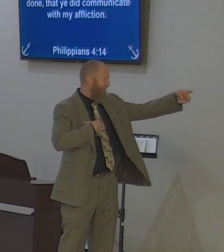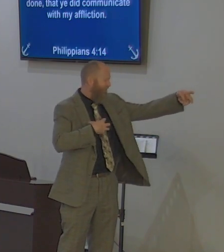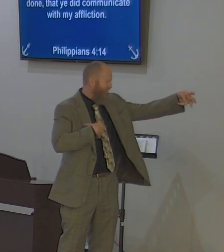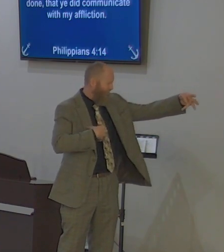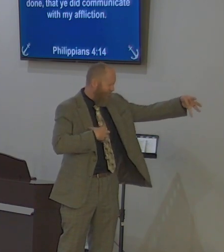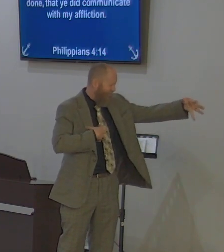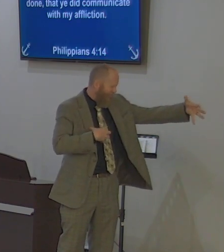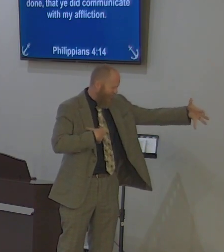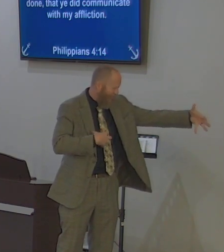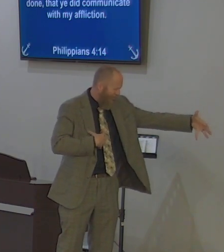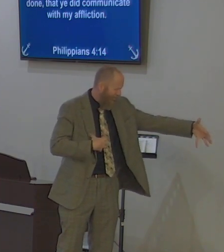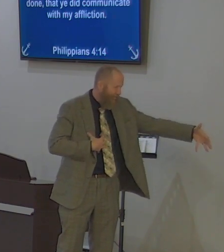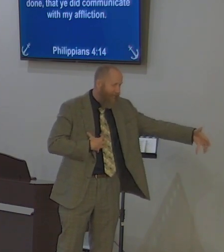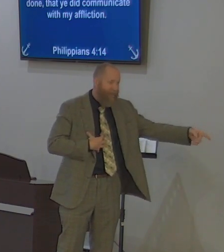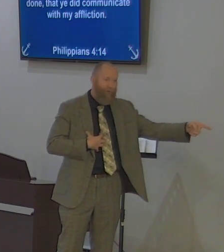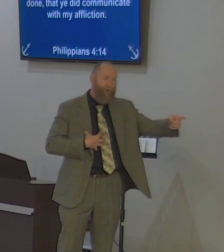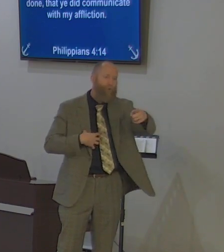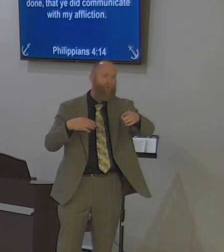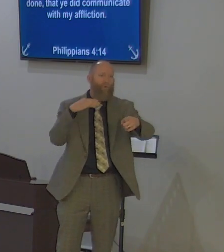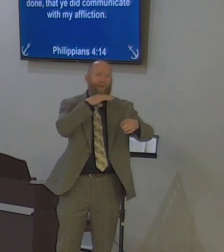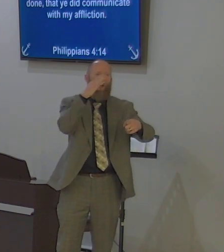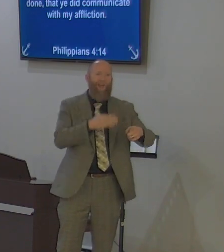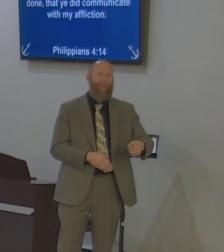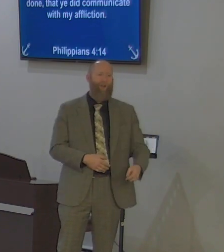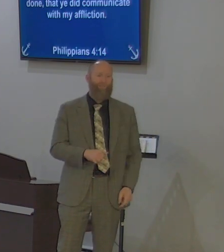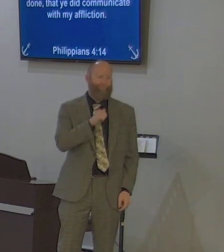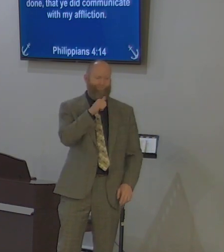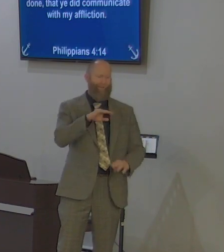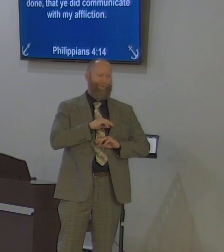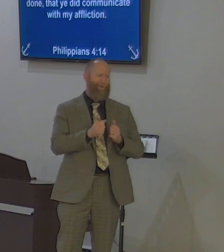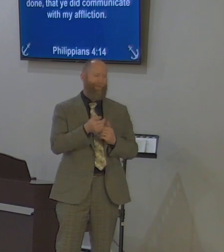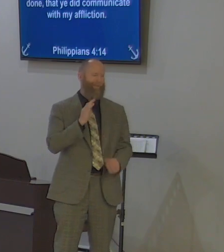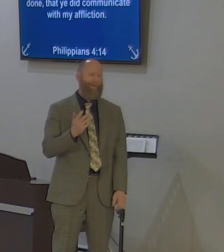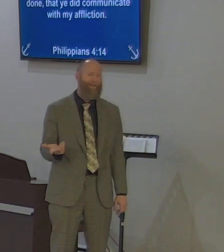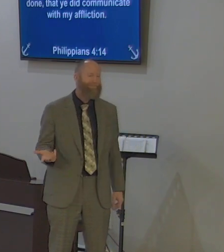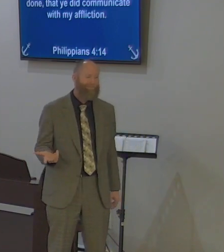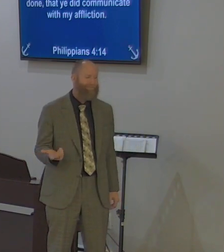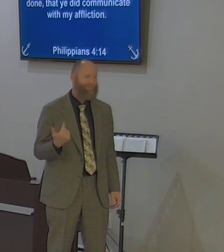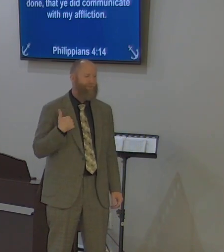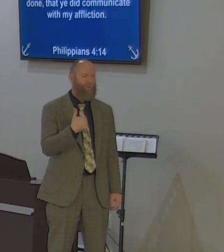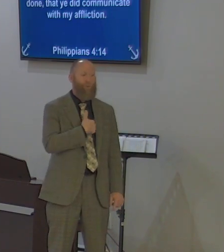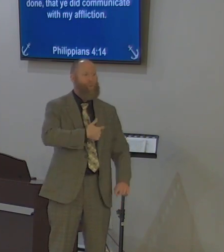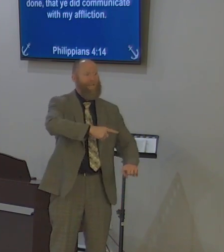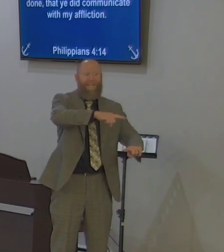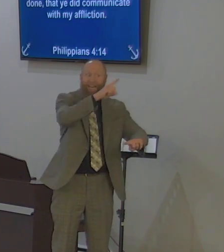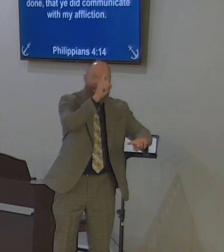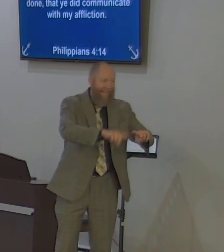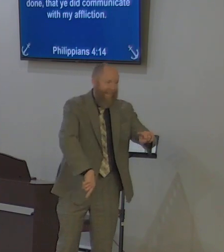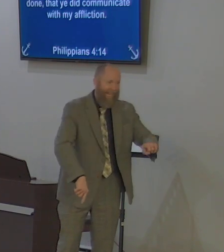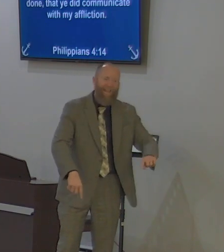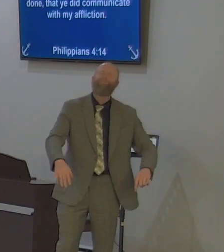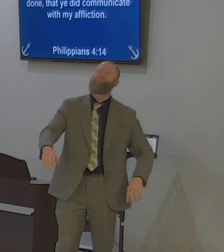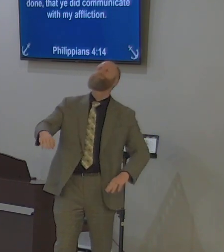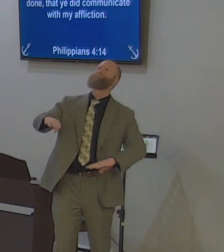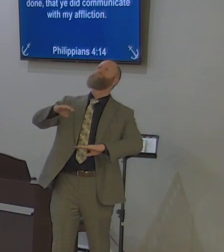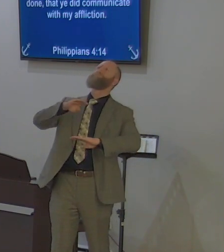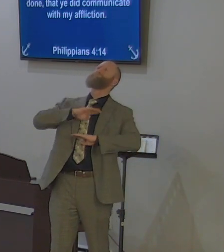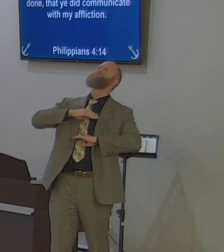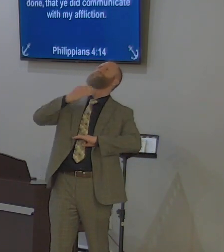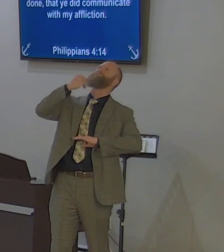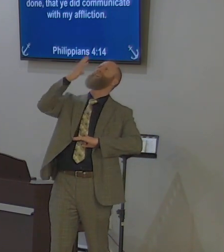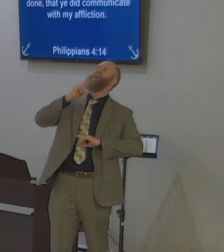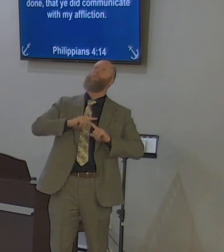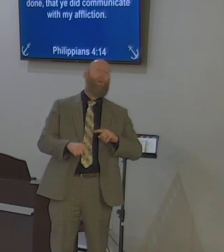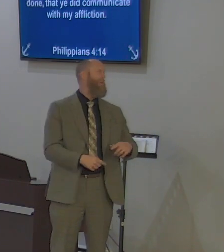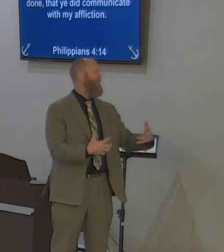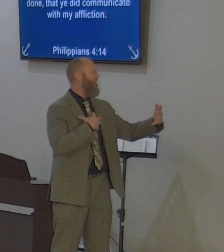liar. Because you cannot be contented with God and discontented with everything God has put into your life. Those things are incongruous,